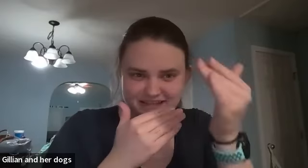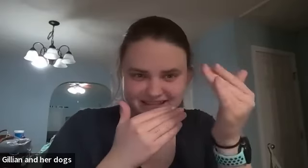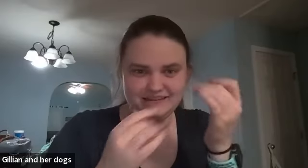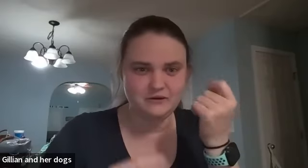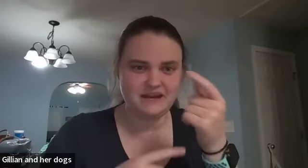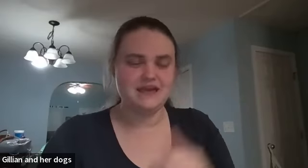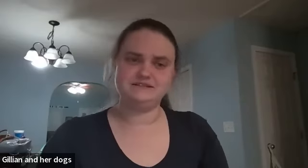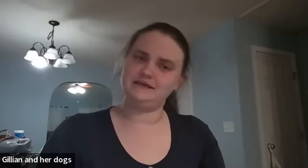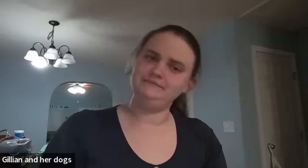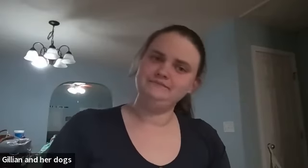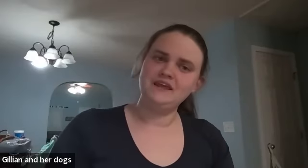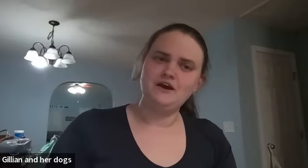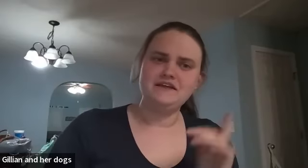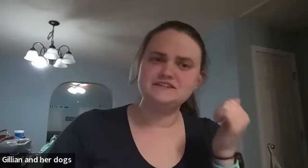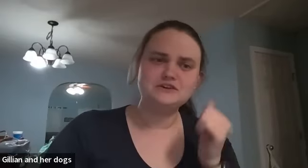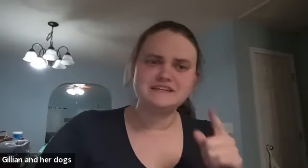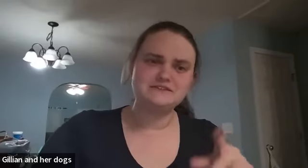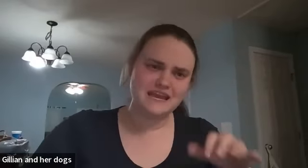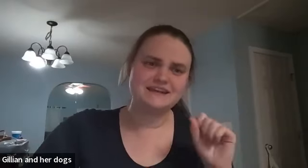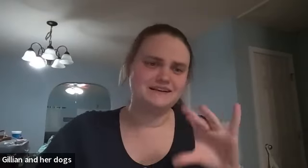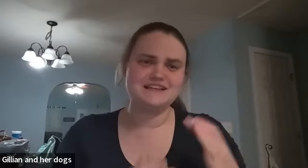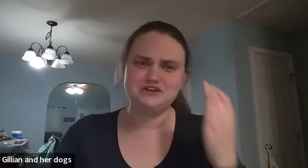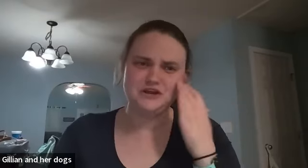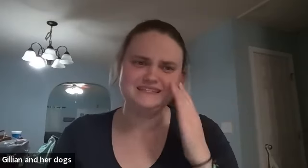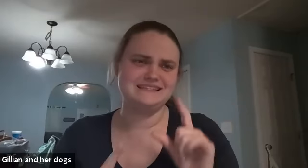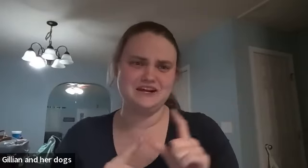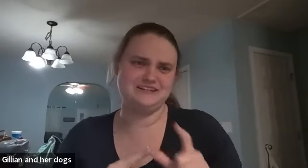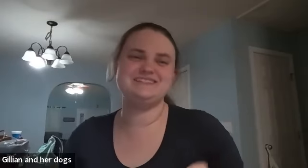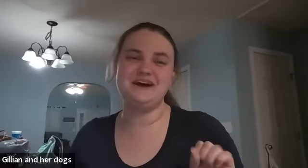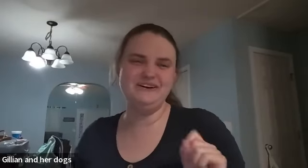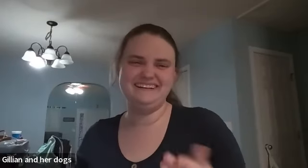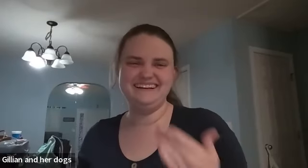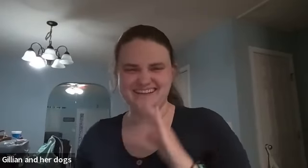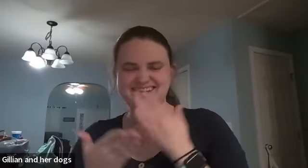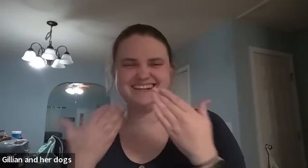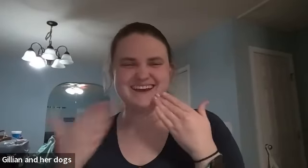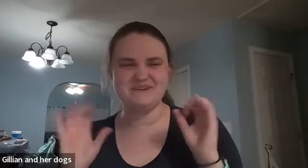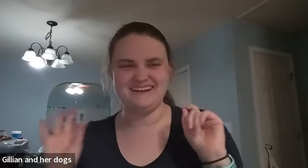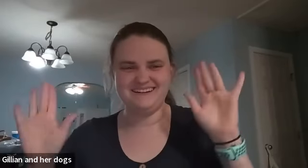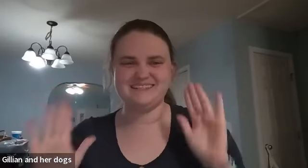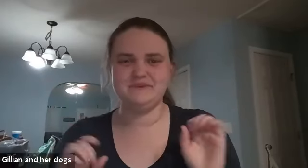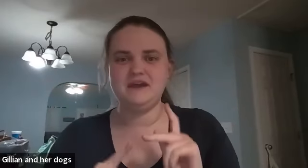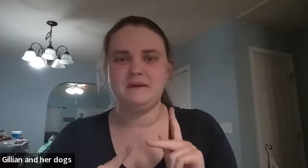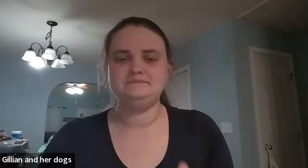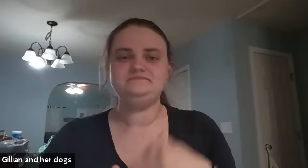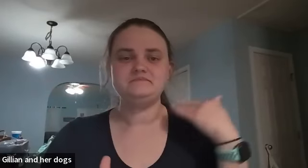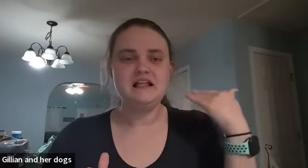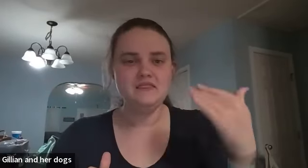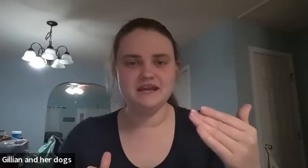signs a little bit ahead, and I was like, okay, this girl's either taking a class or knows these letters. So good job. All right, awesome. Okay, the next